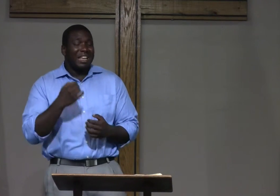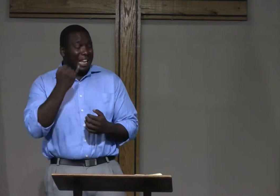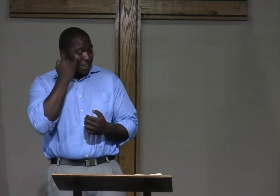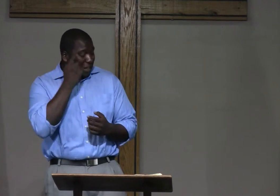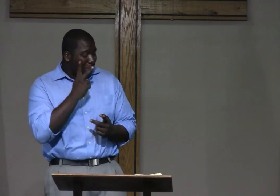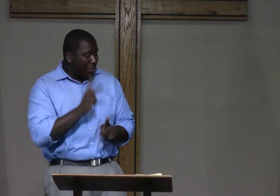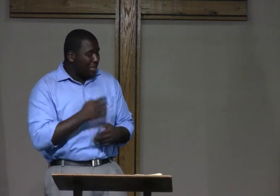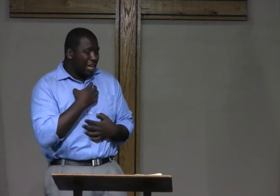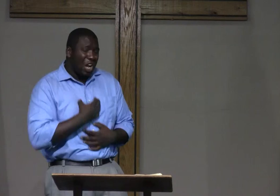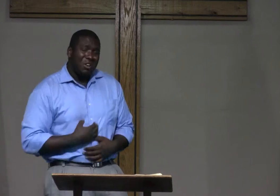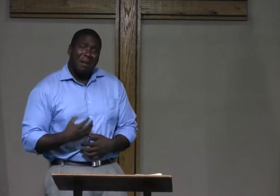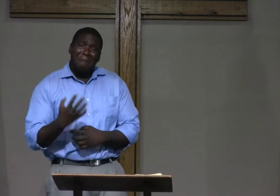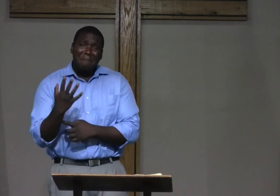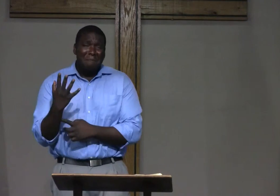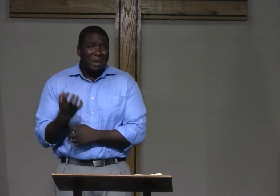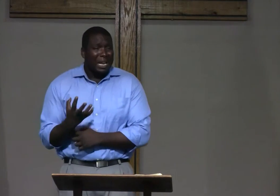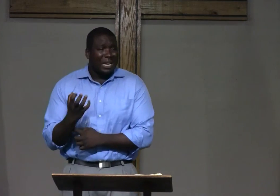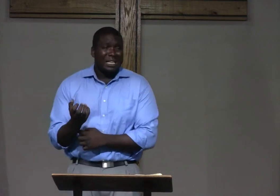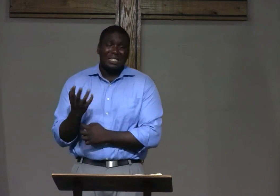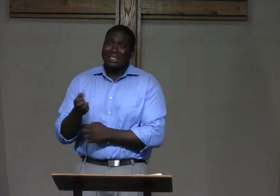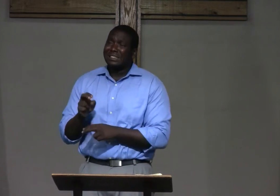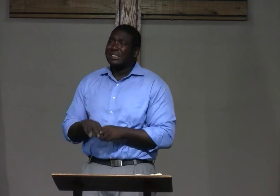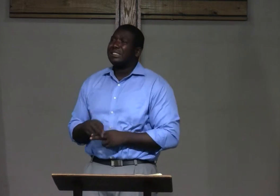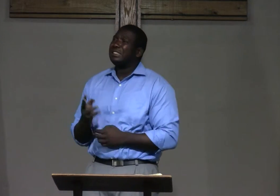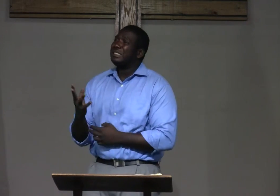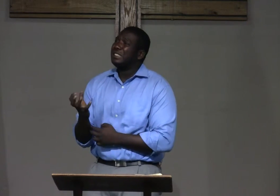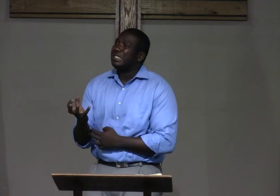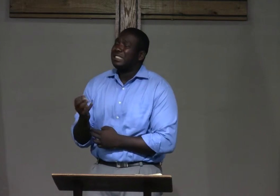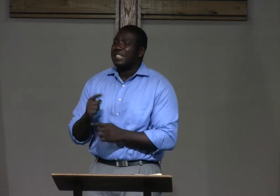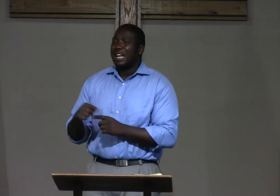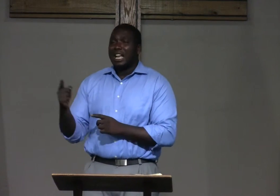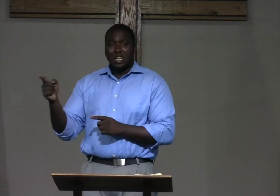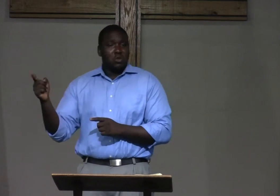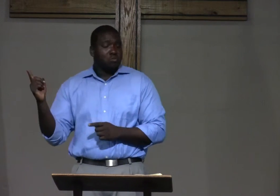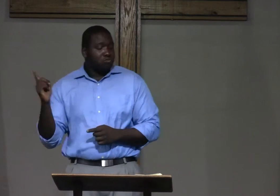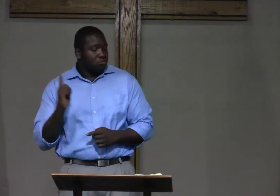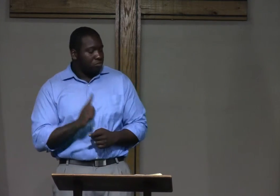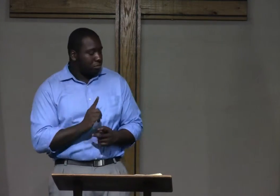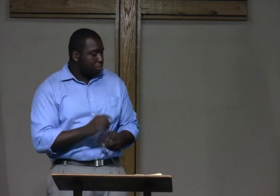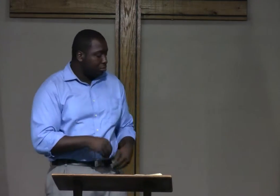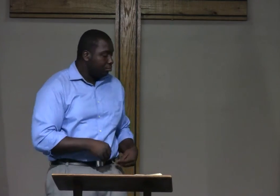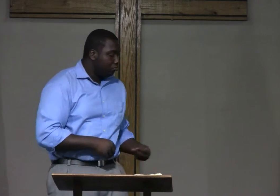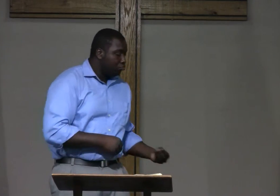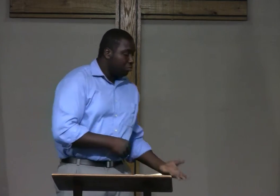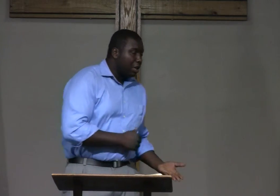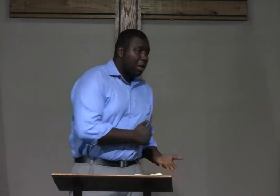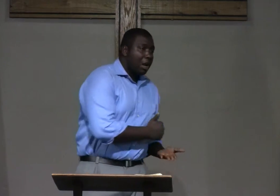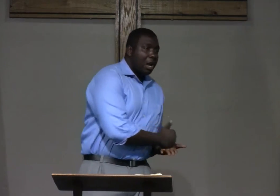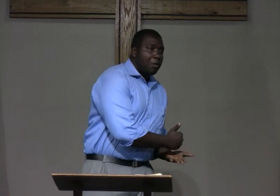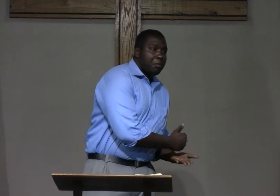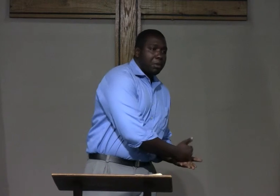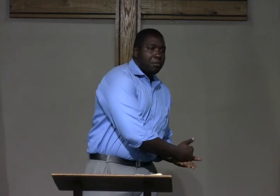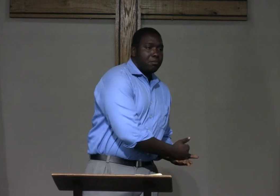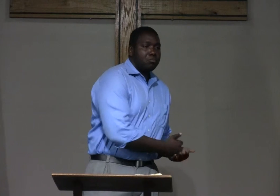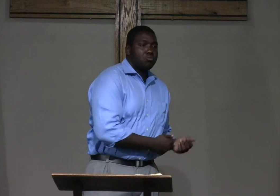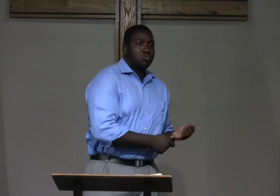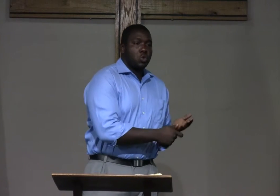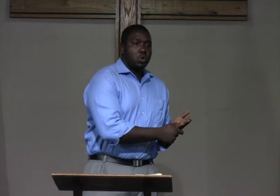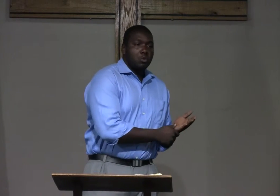So again, if you see somebody who's hungry, somebody who has a need, maybe you see somebody on the side of the road just begging for food.